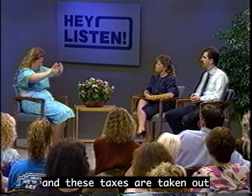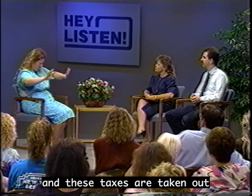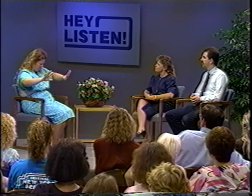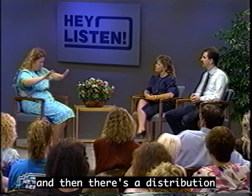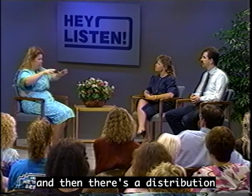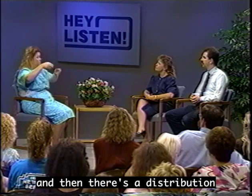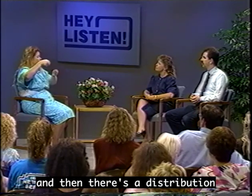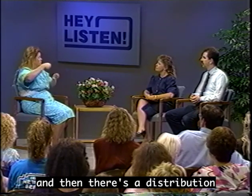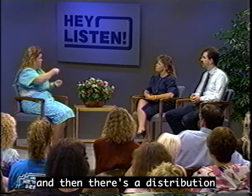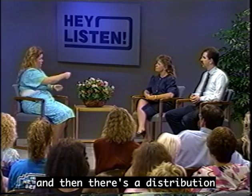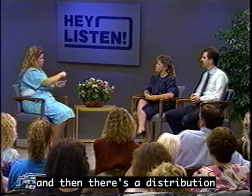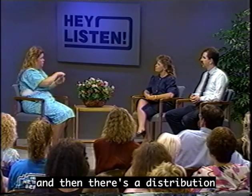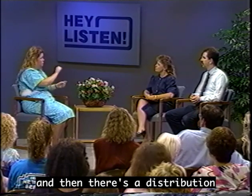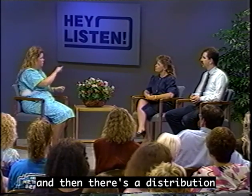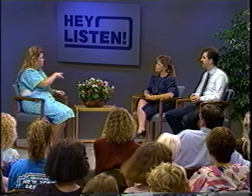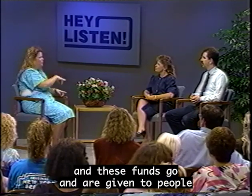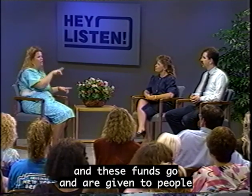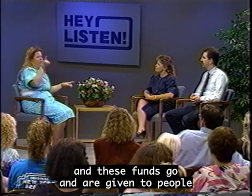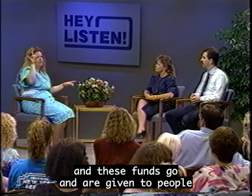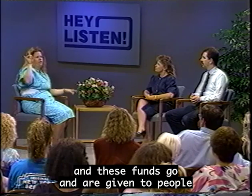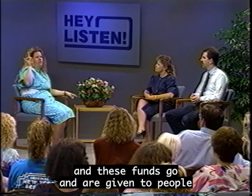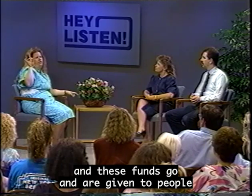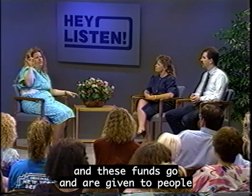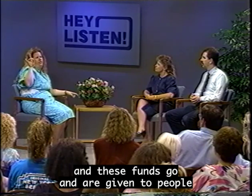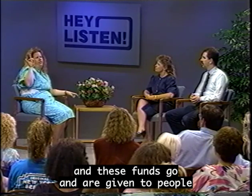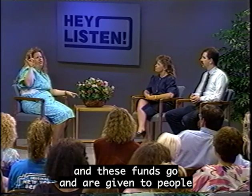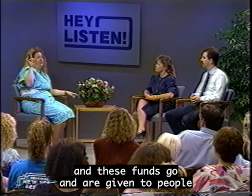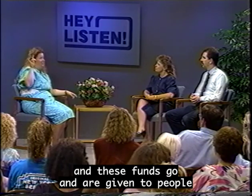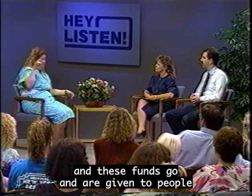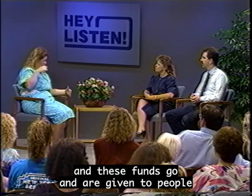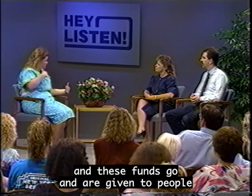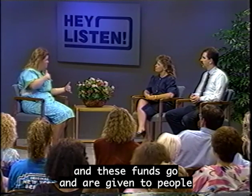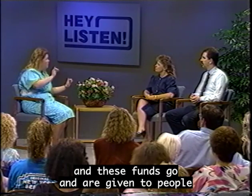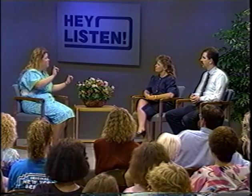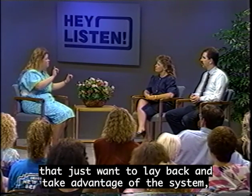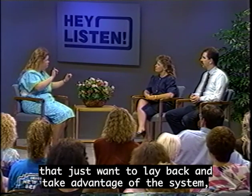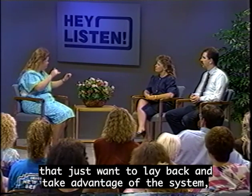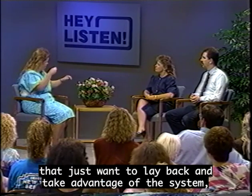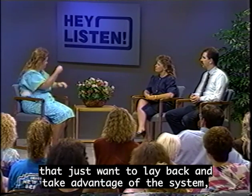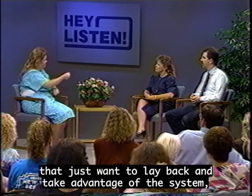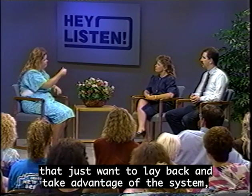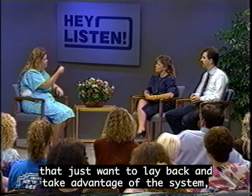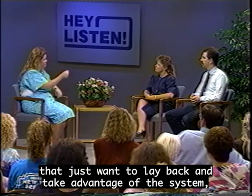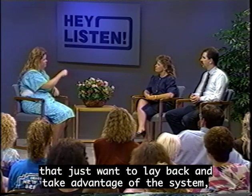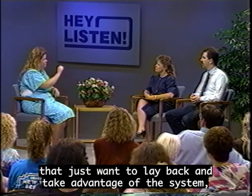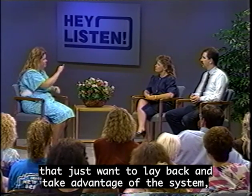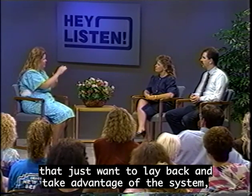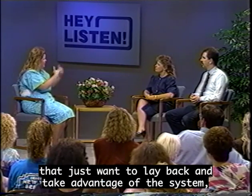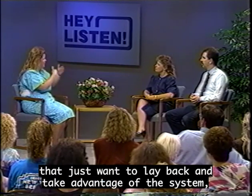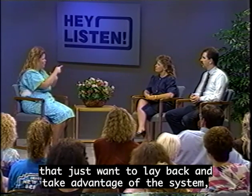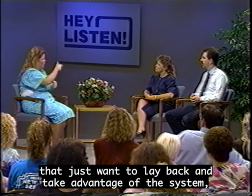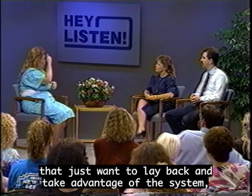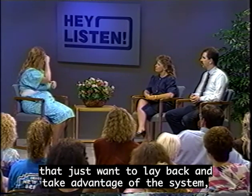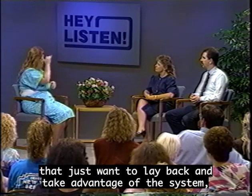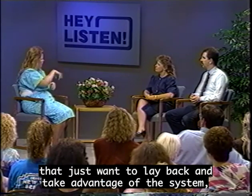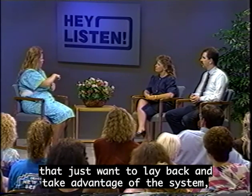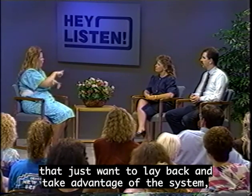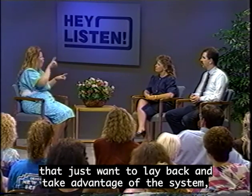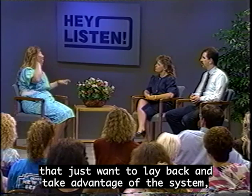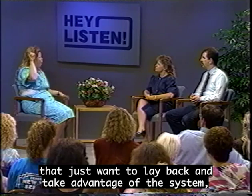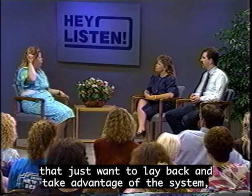taken out, and then there's a distribution, and these funds go and are given to people that just want to lay back